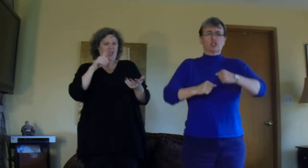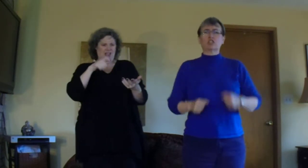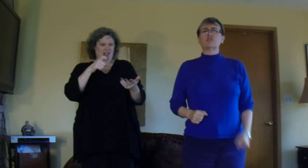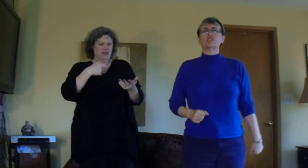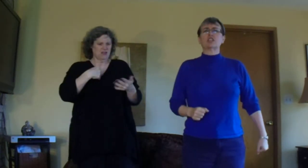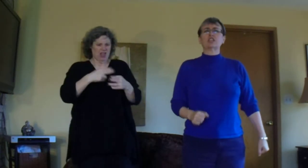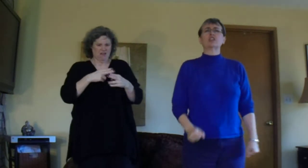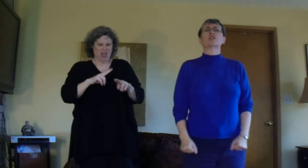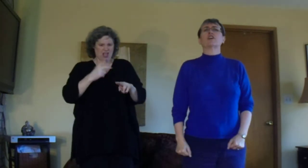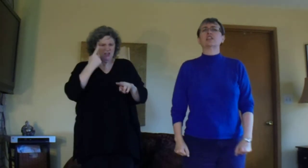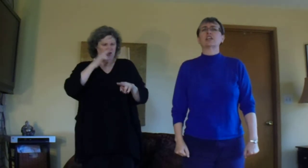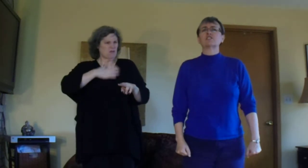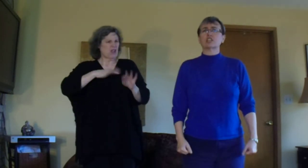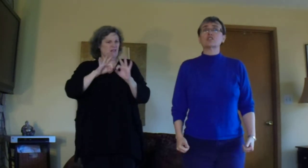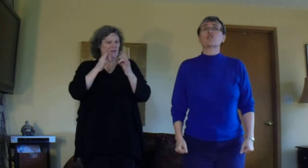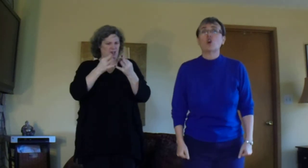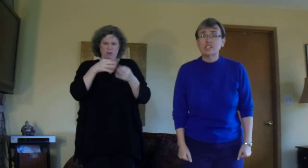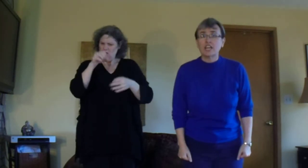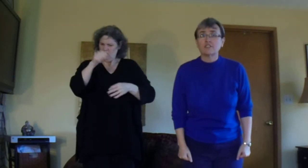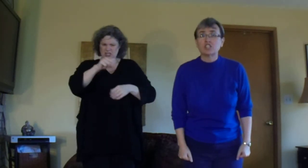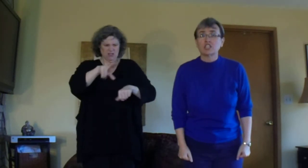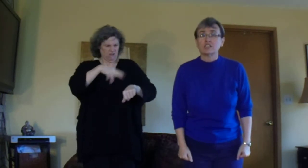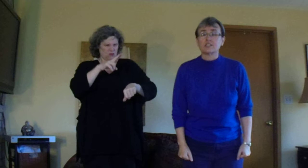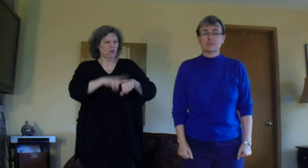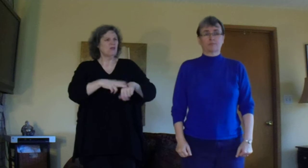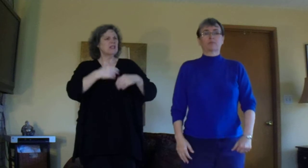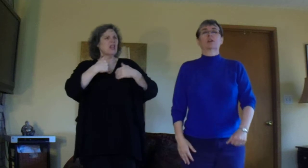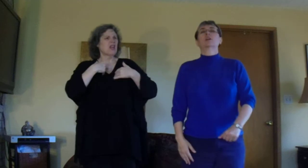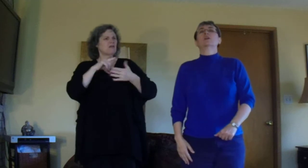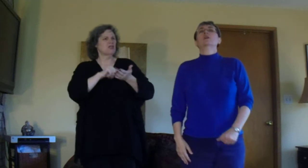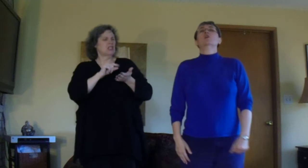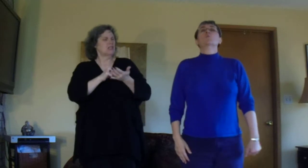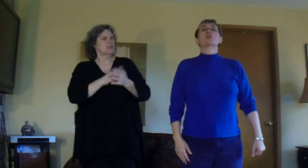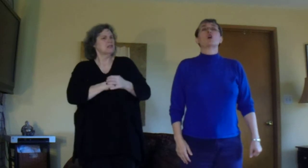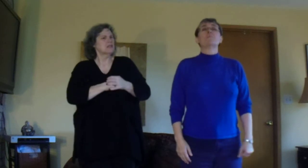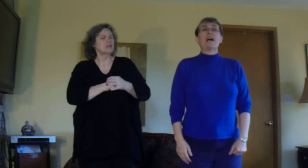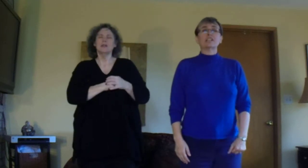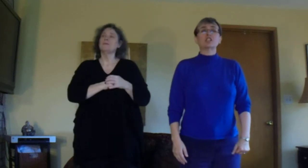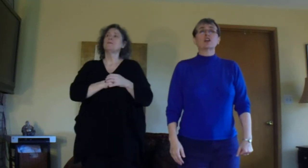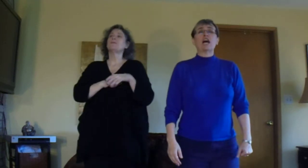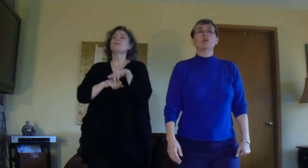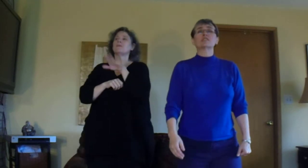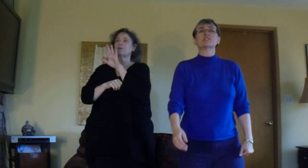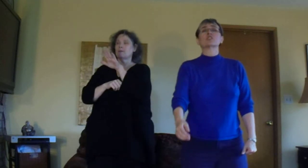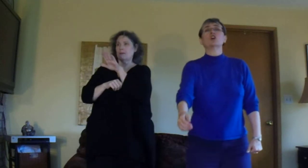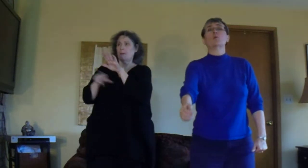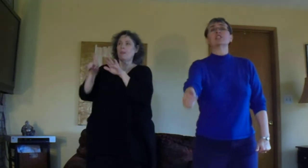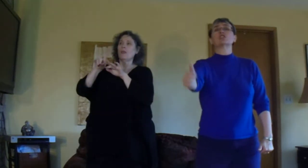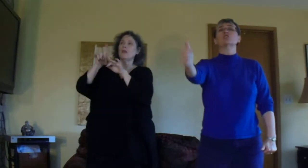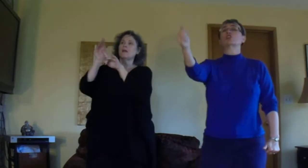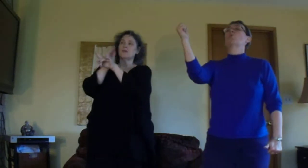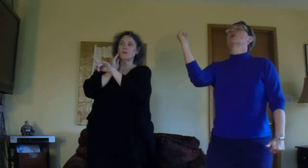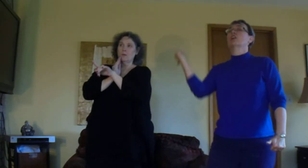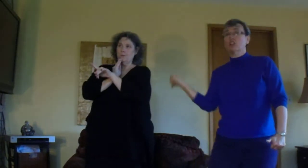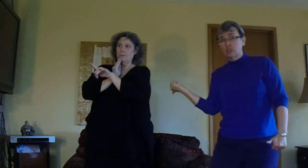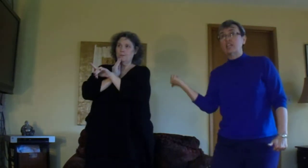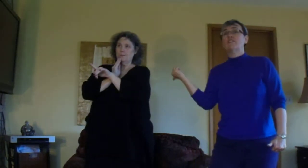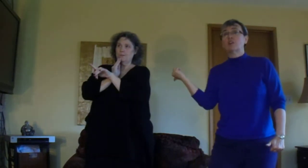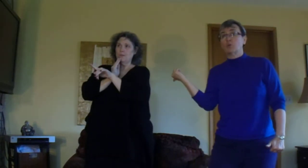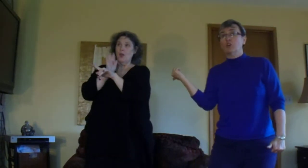chickens for Sunday dinner if I didn't have chickens? Of course I have chickens." "Well, go back to your house, go into your living